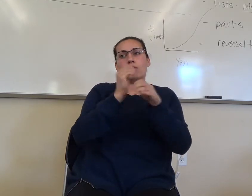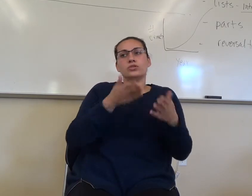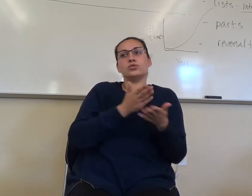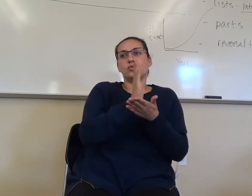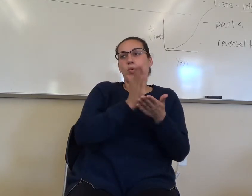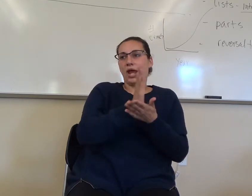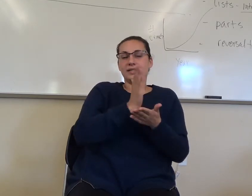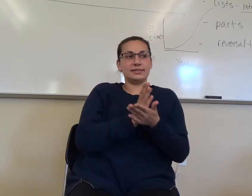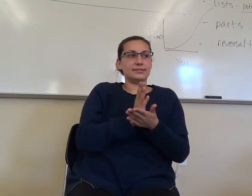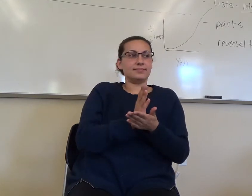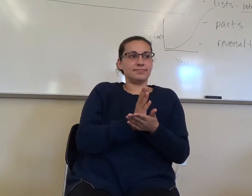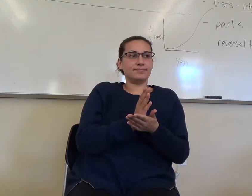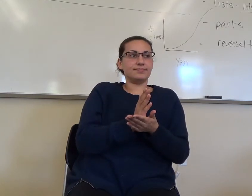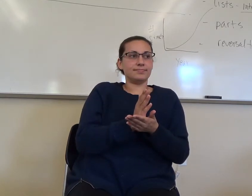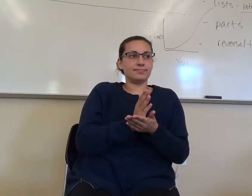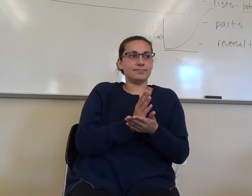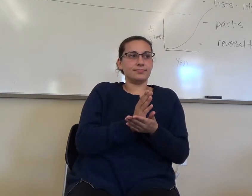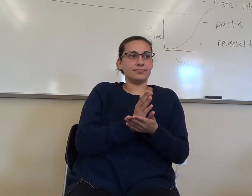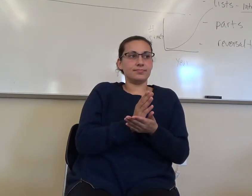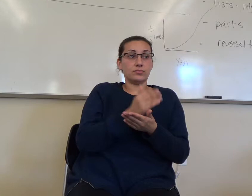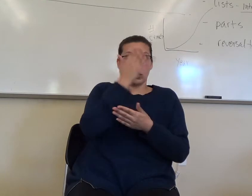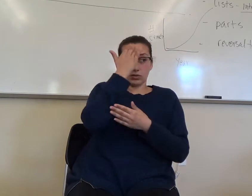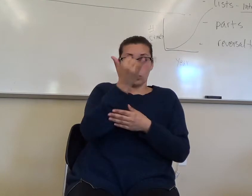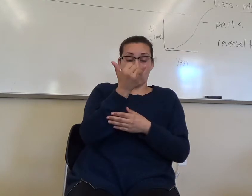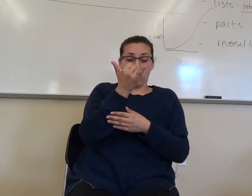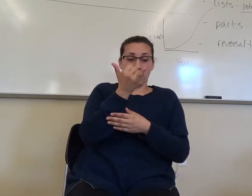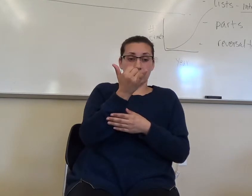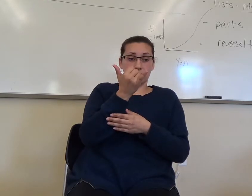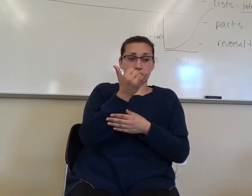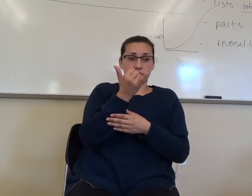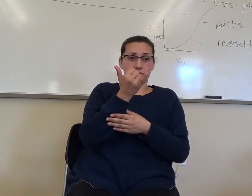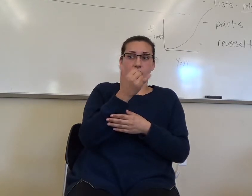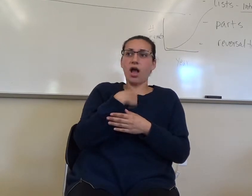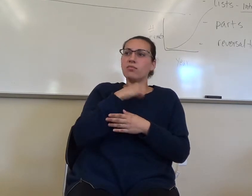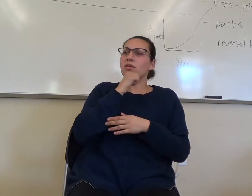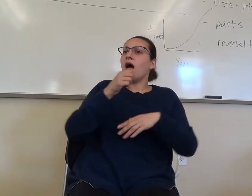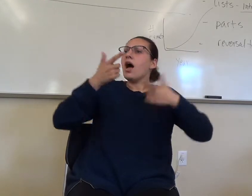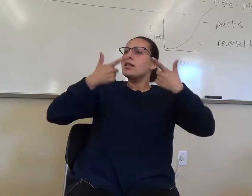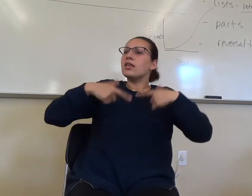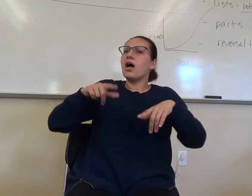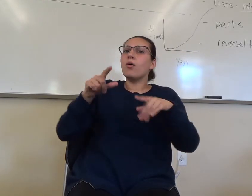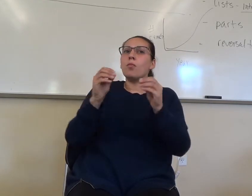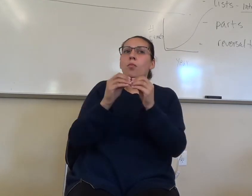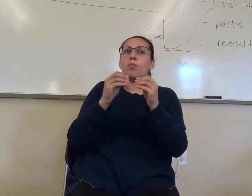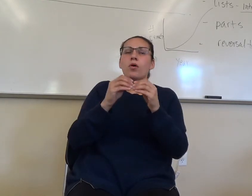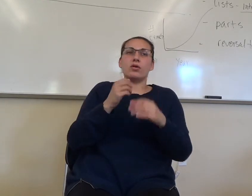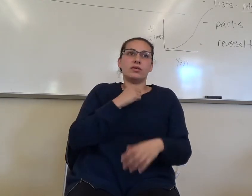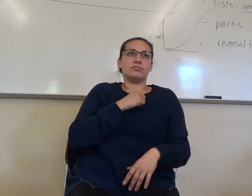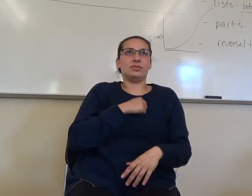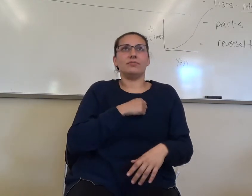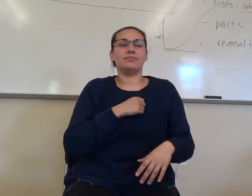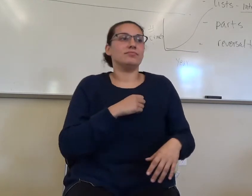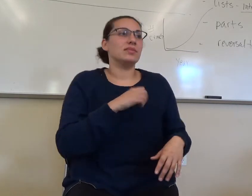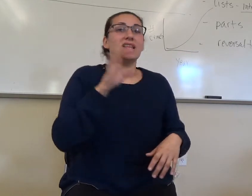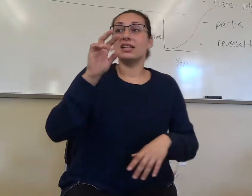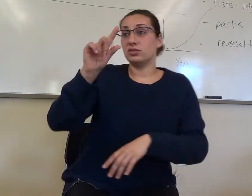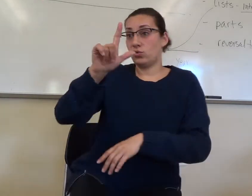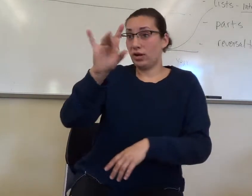okay? That's why I'm not supposed to let more than 28 people into this class. Because according to them, if we have more